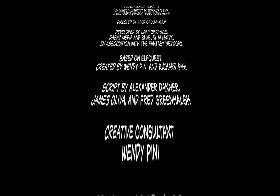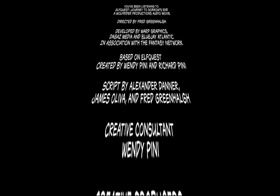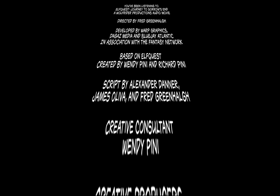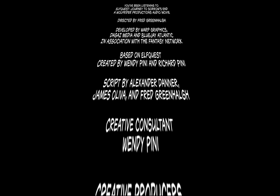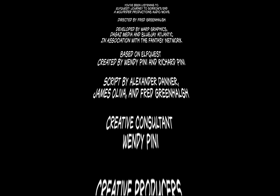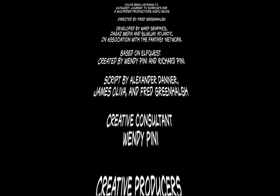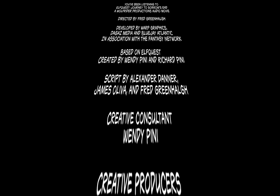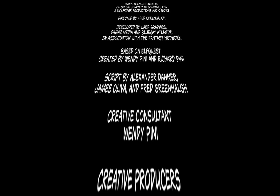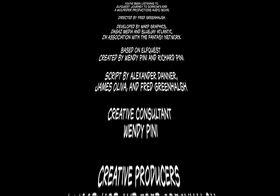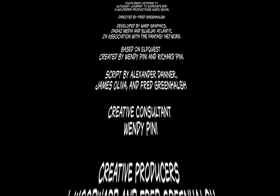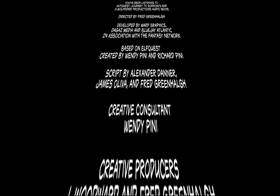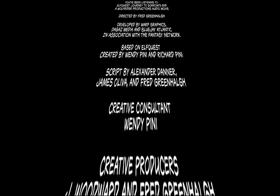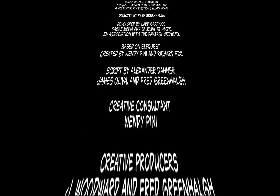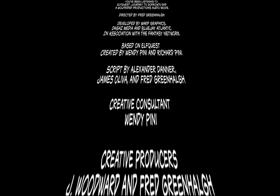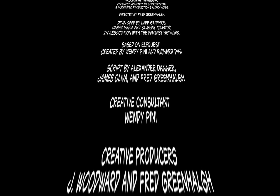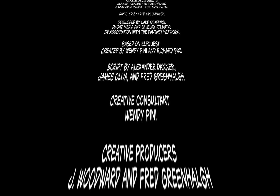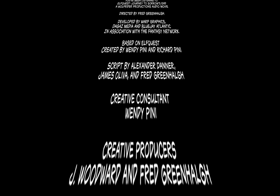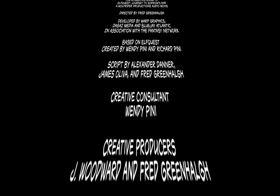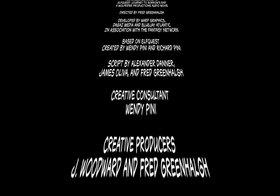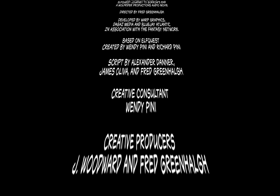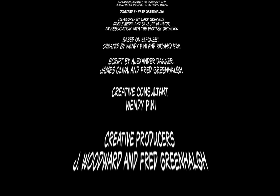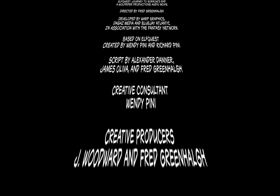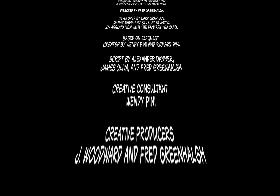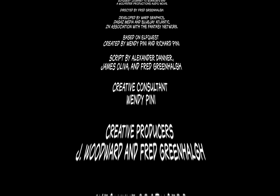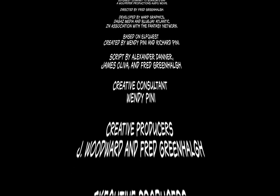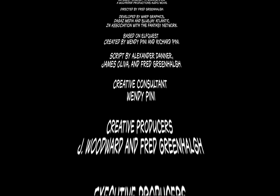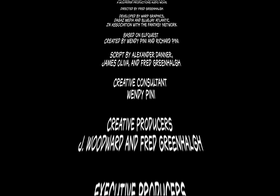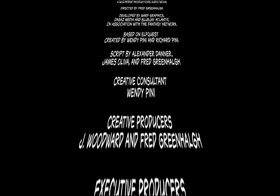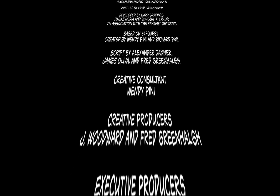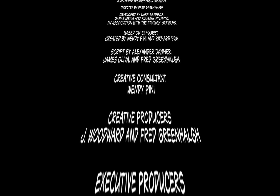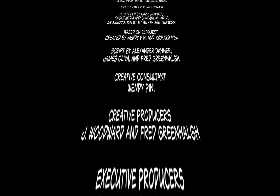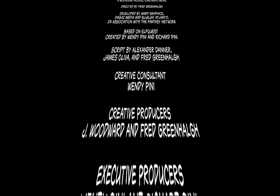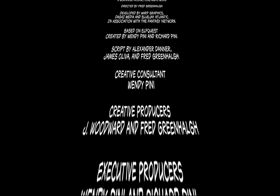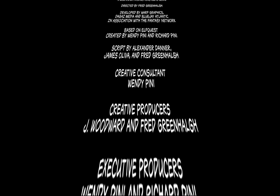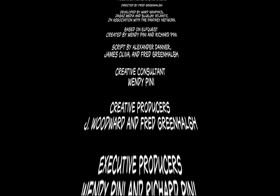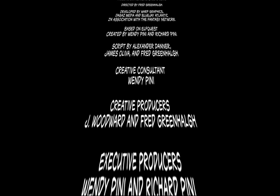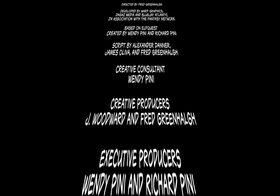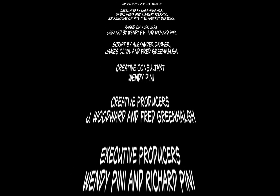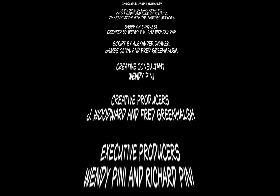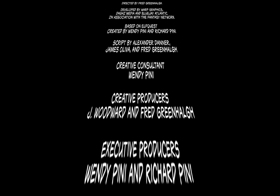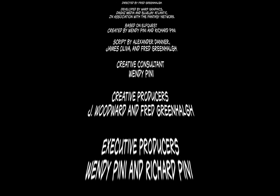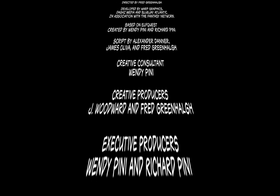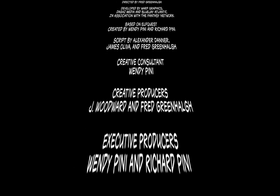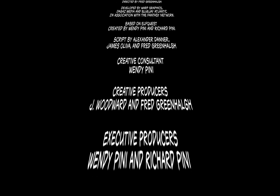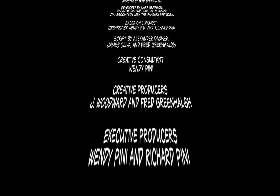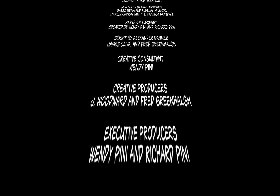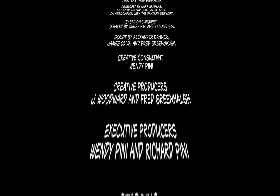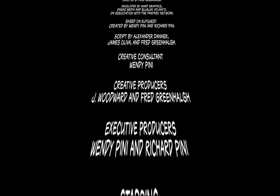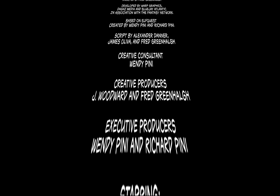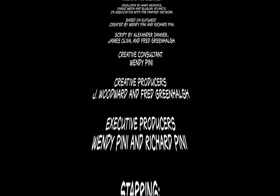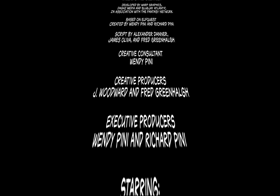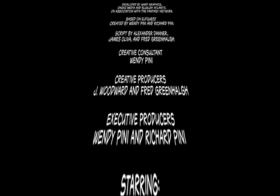Jay Woodward and Fred Greenhalgh. Executive producers, Wendy Peeney and Richard Peeney. Starring Cree Summer as Sava,